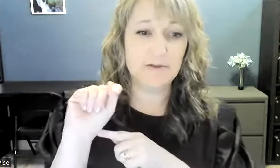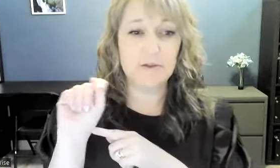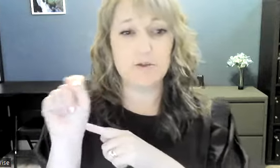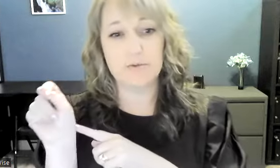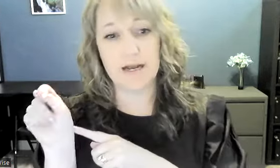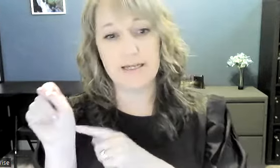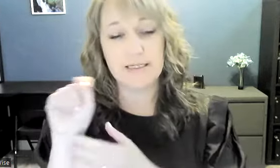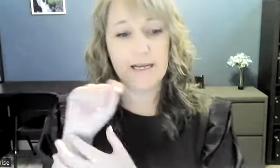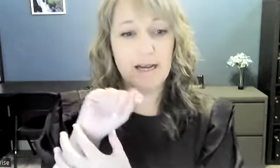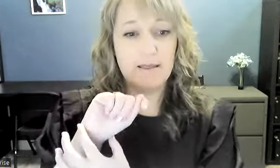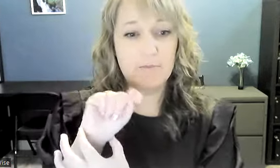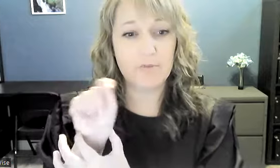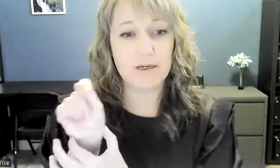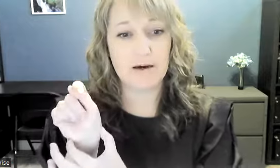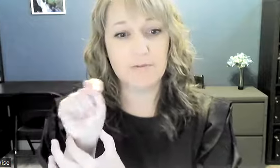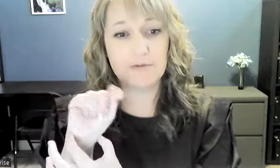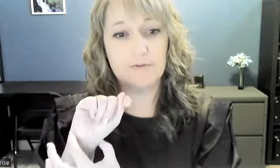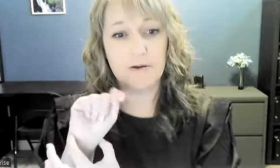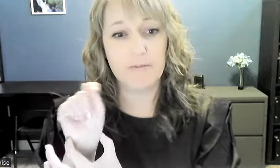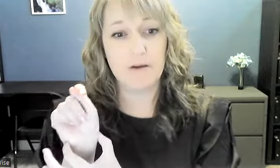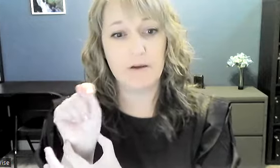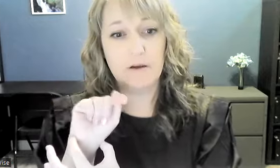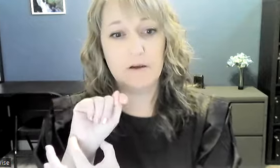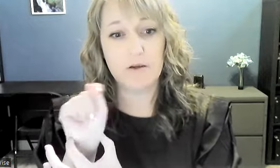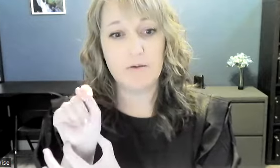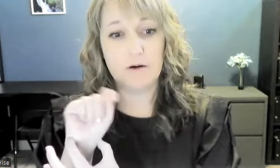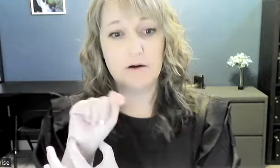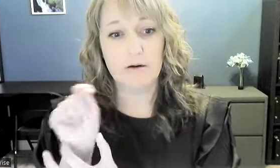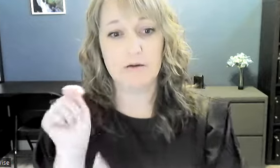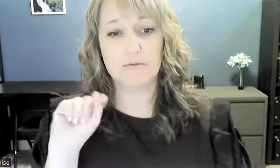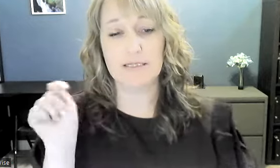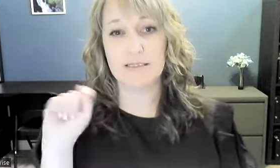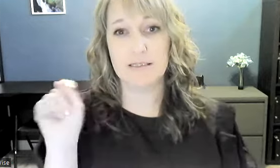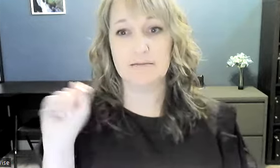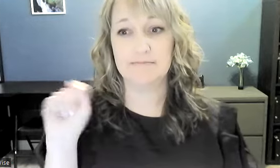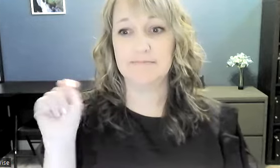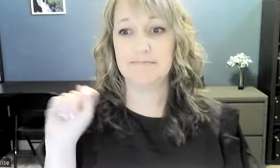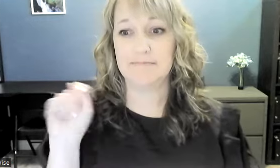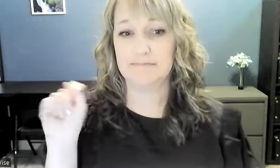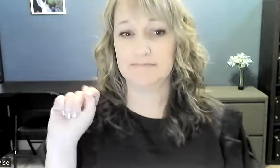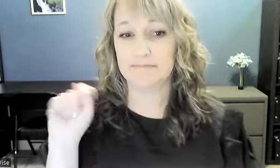to right, and the movement comes from your wrist.